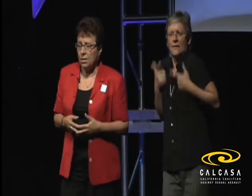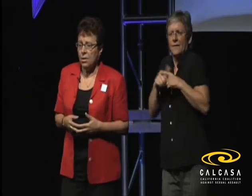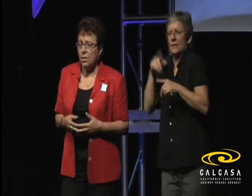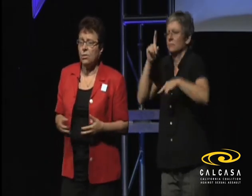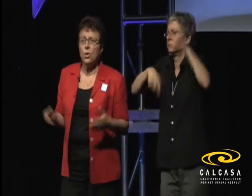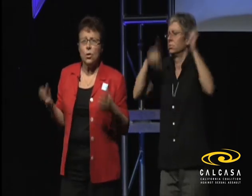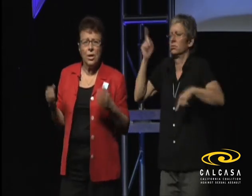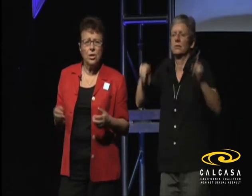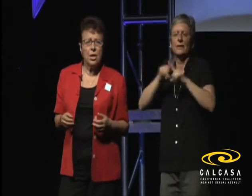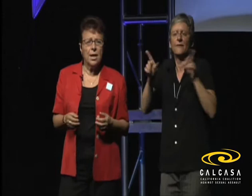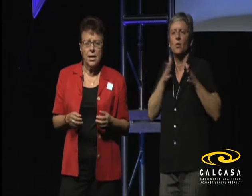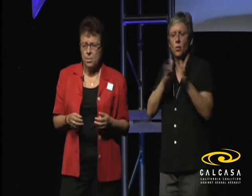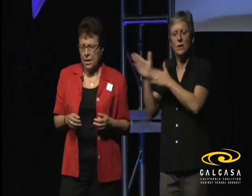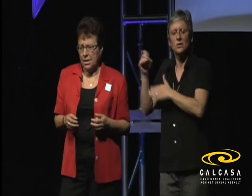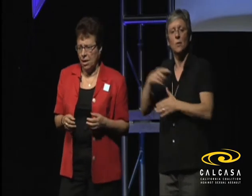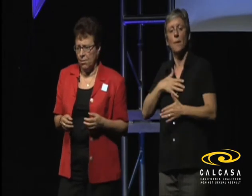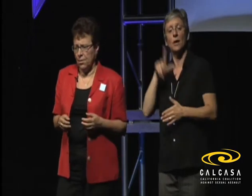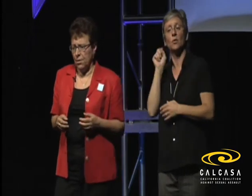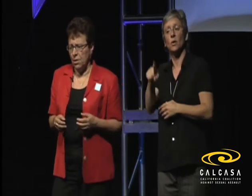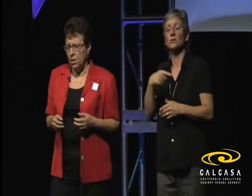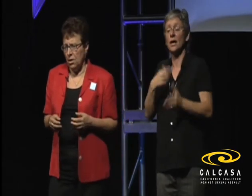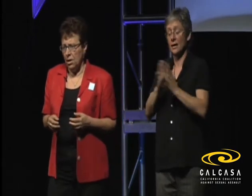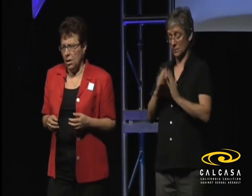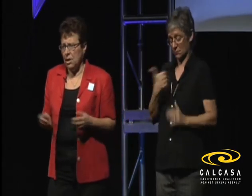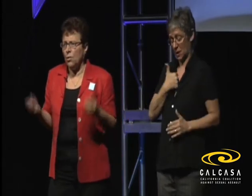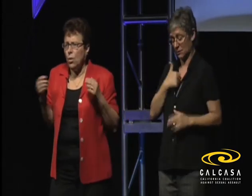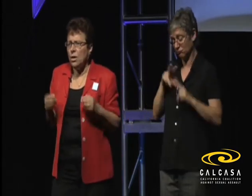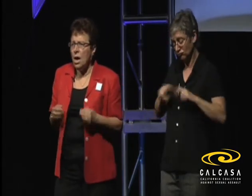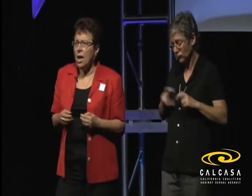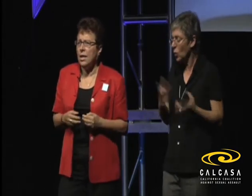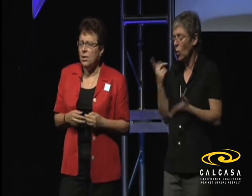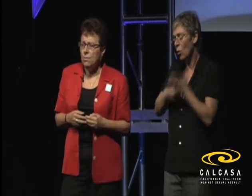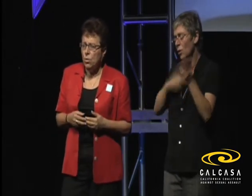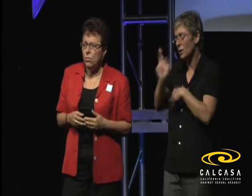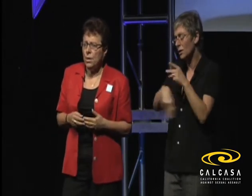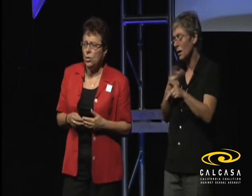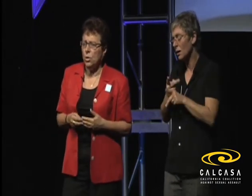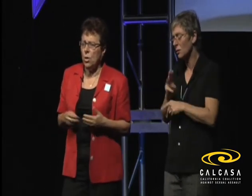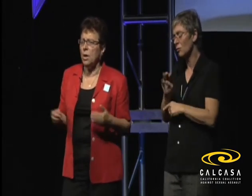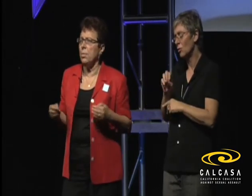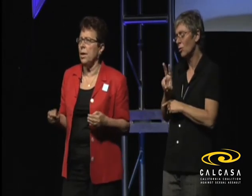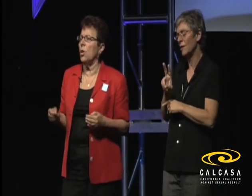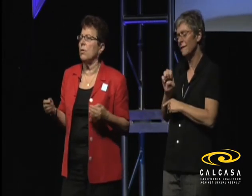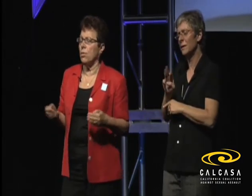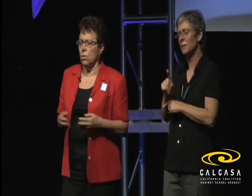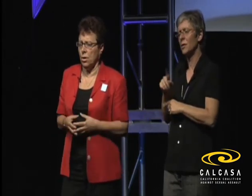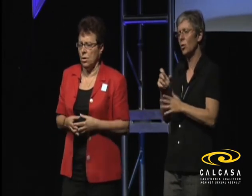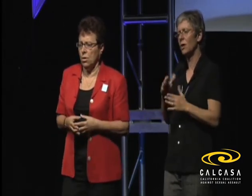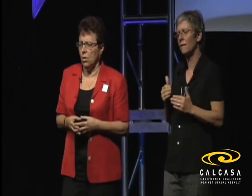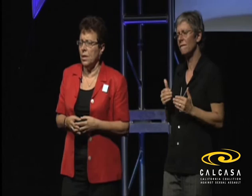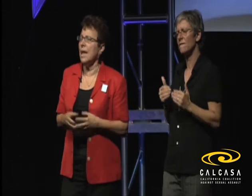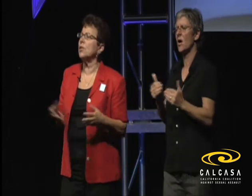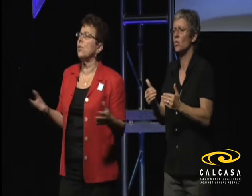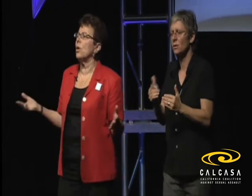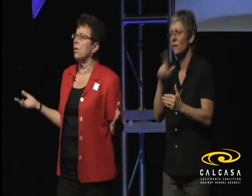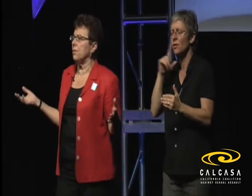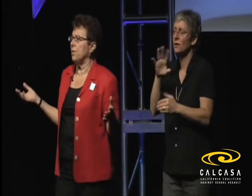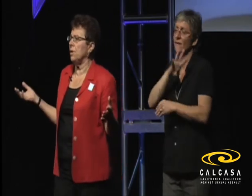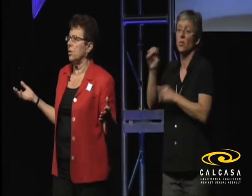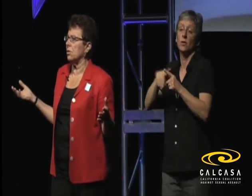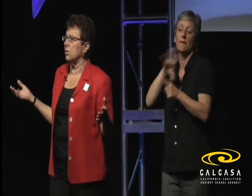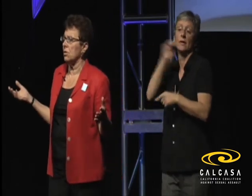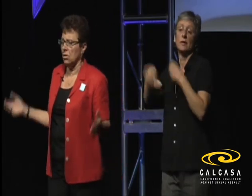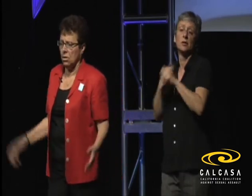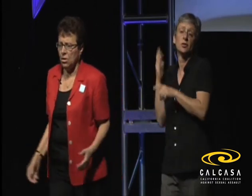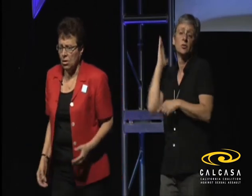ways. So the question I ask myself is, of what kind of movement do we want to be going forward over the next 40 to